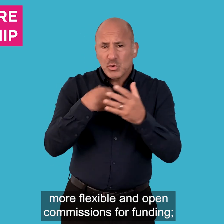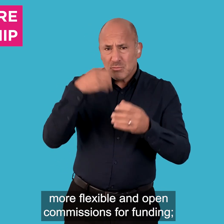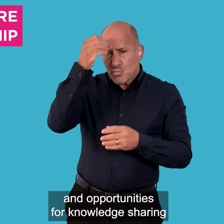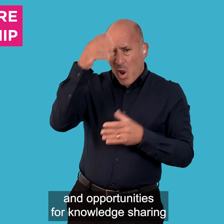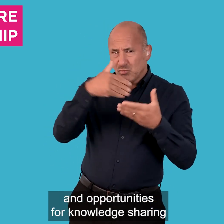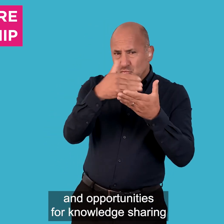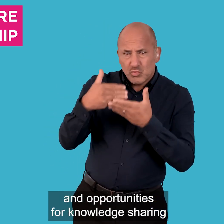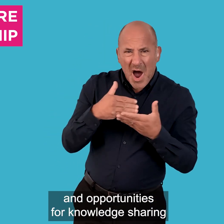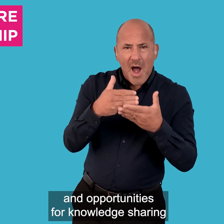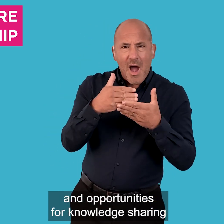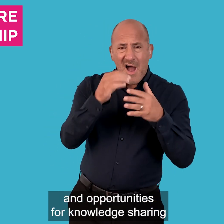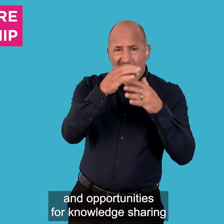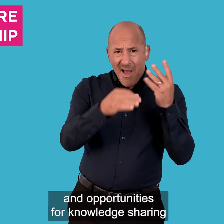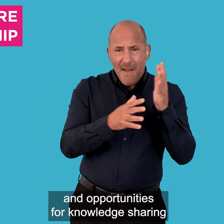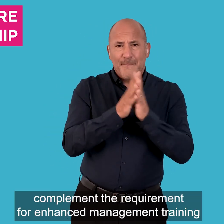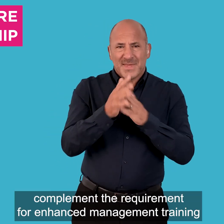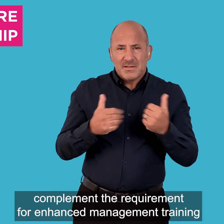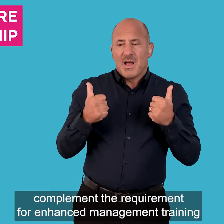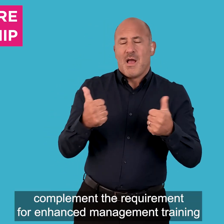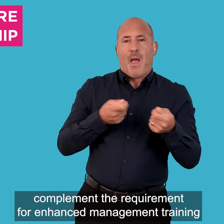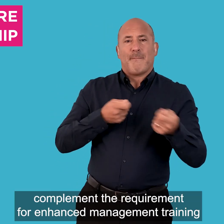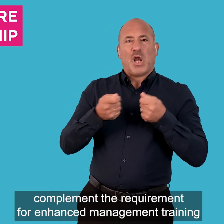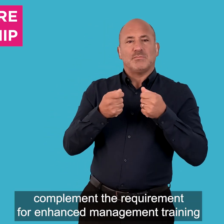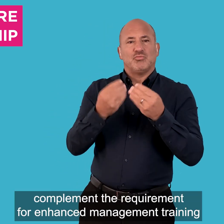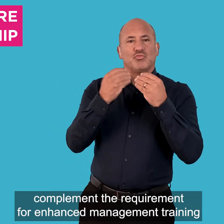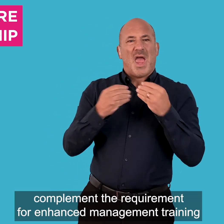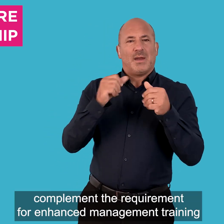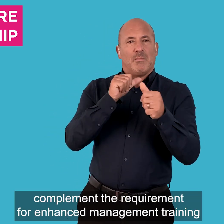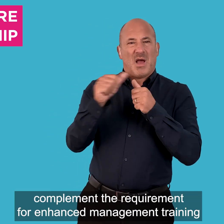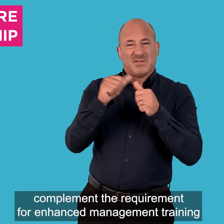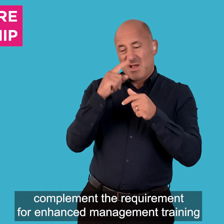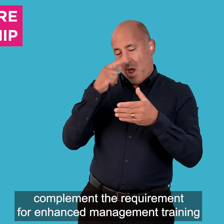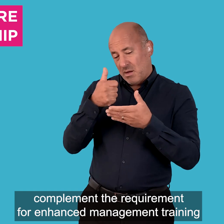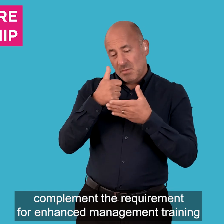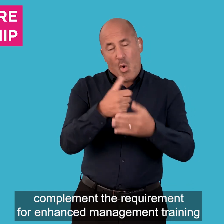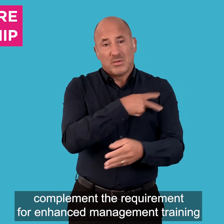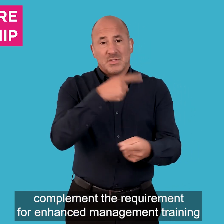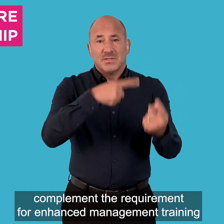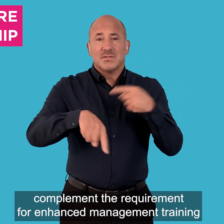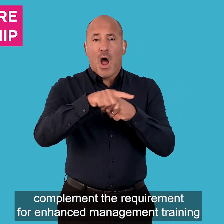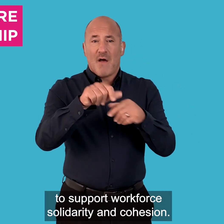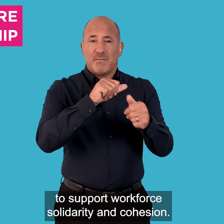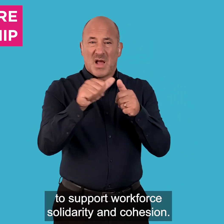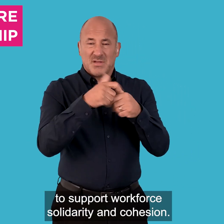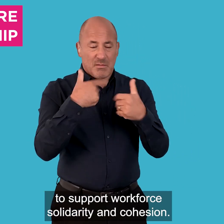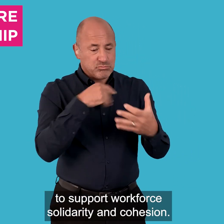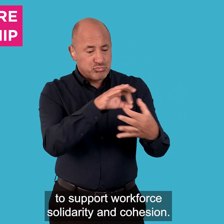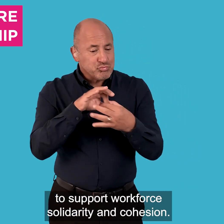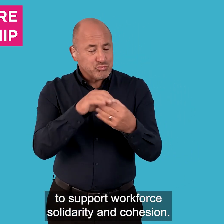for funding, and opportunities for knowledge sharing complement the requirement for enhanced management training to